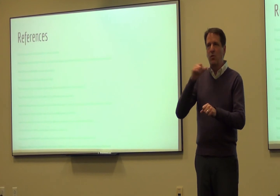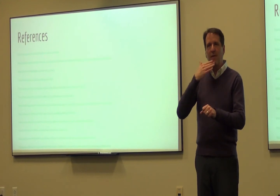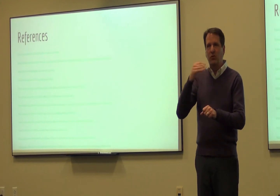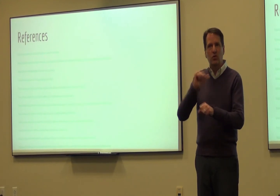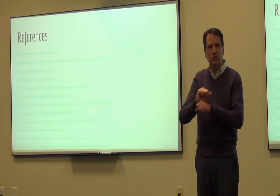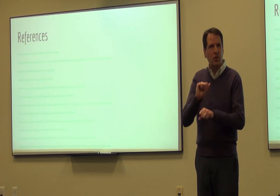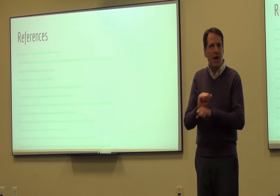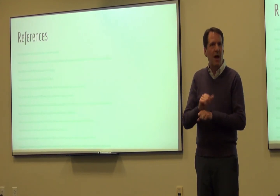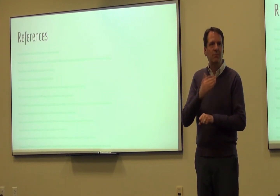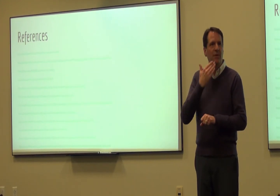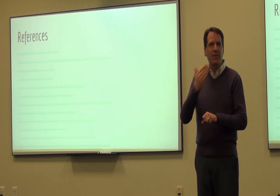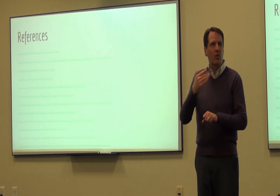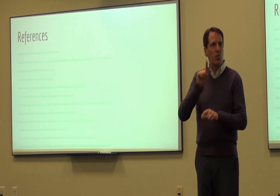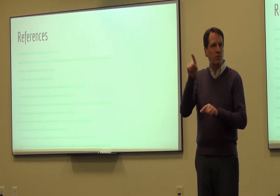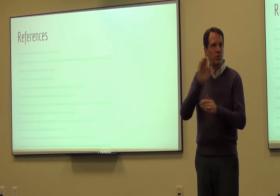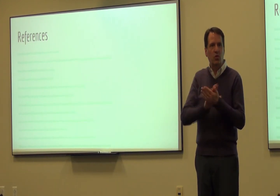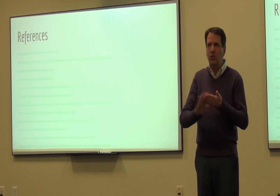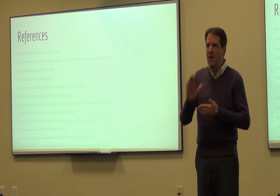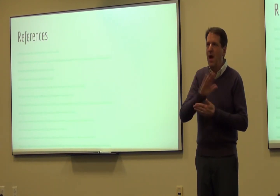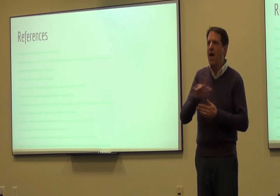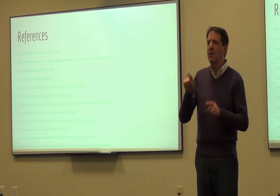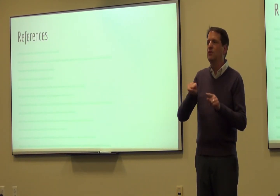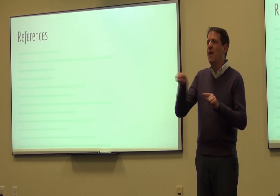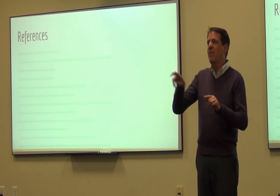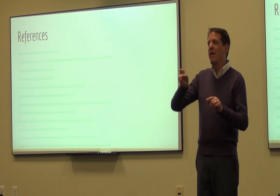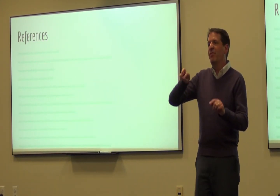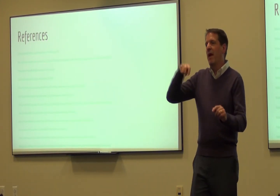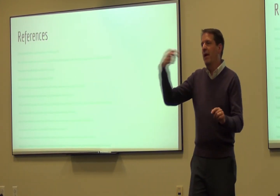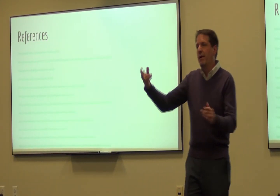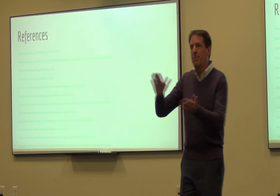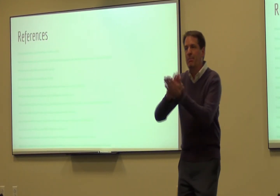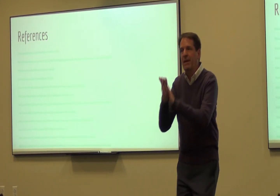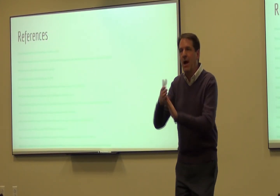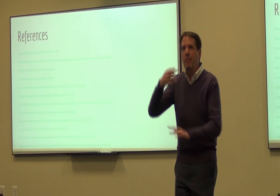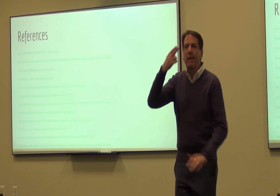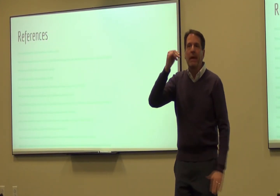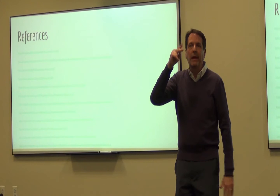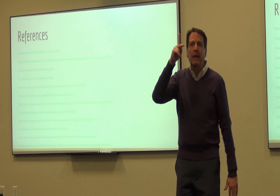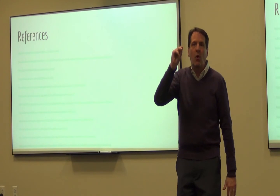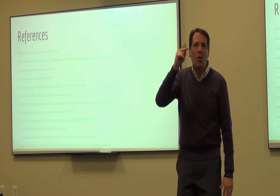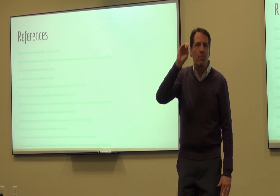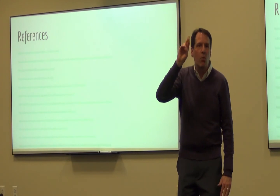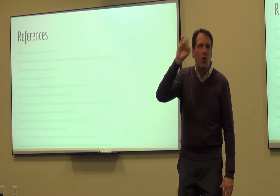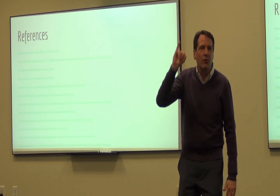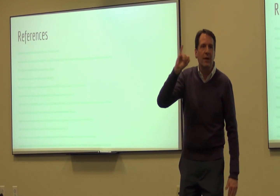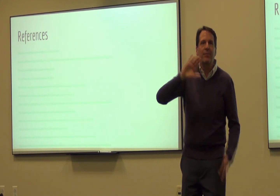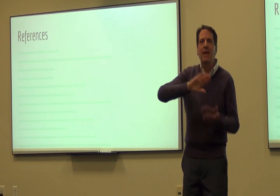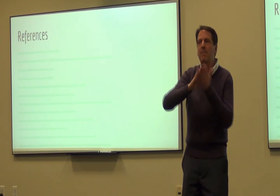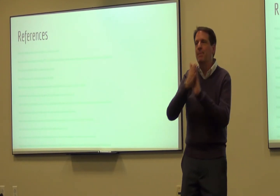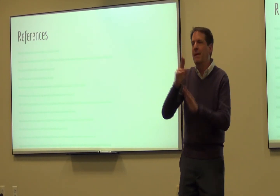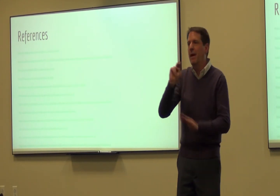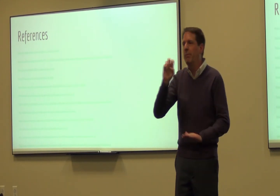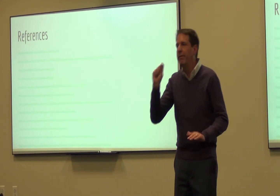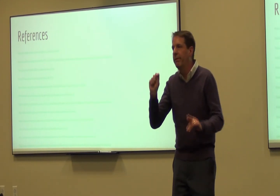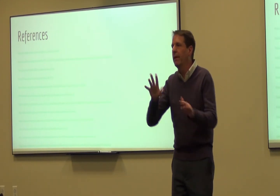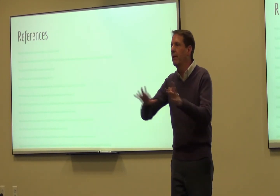of end up getting good jobs or getting into good colleges, and then they end up becoming hikikomori